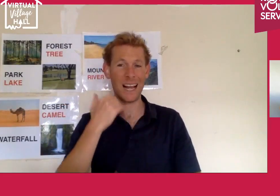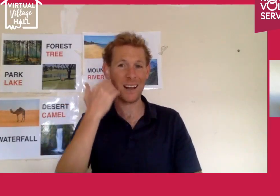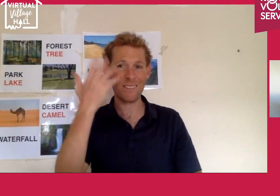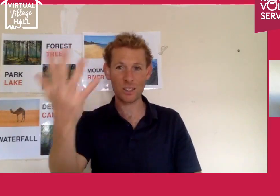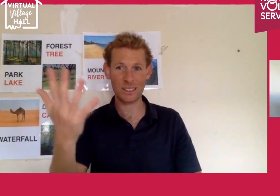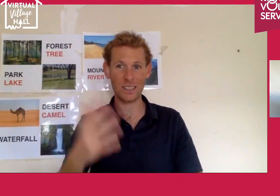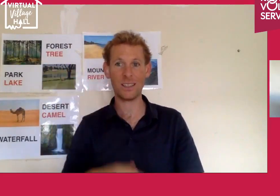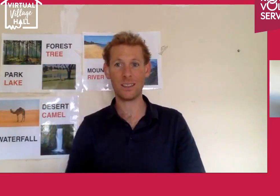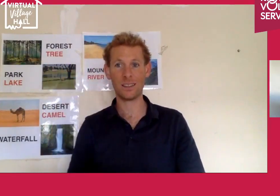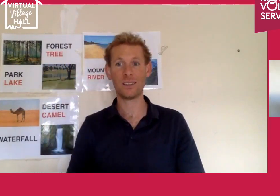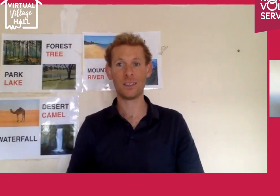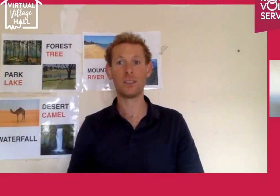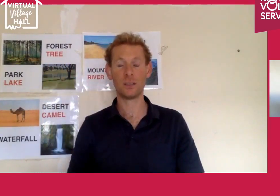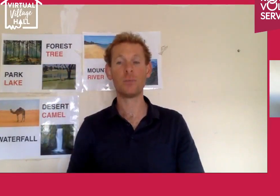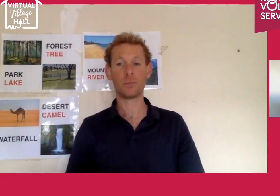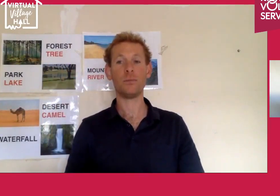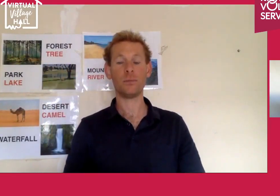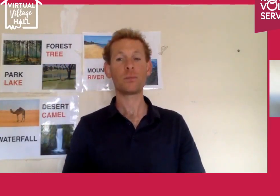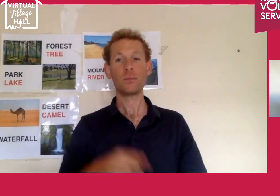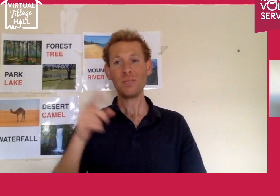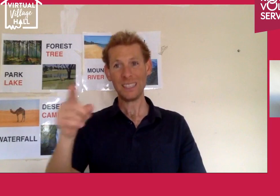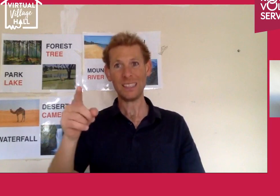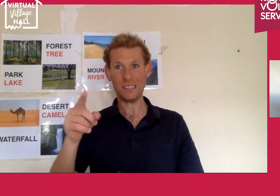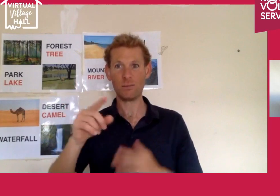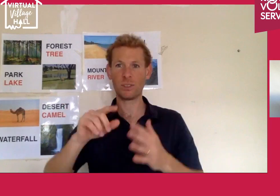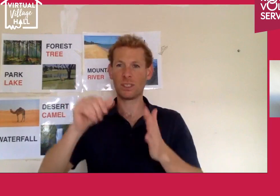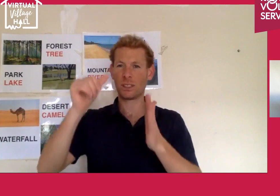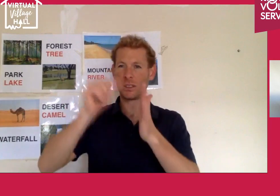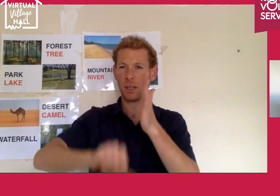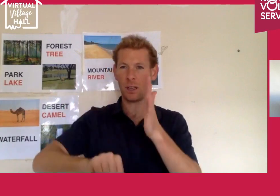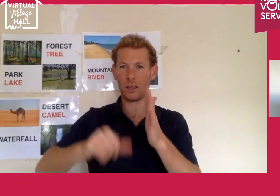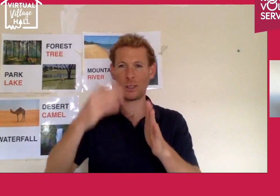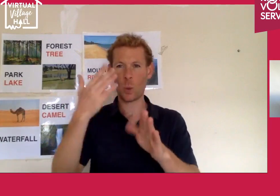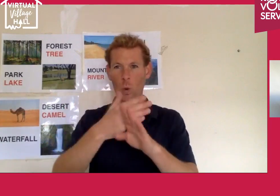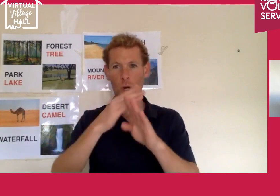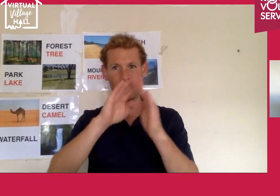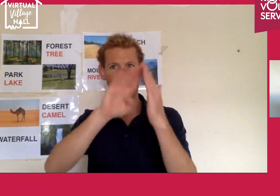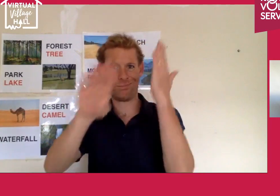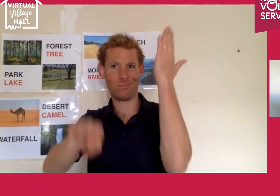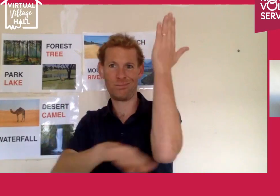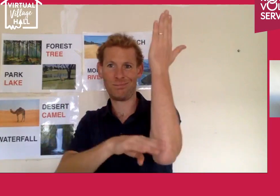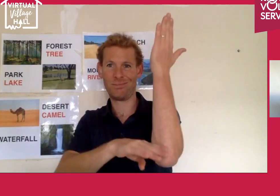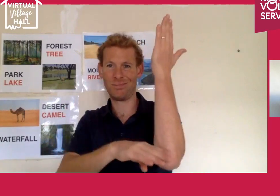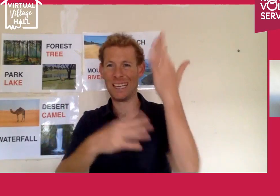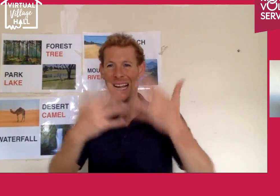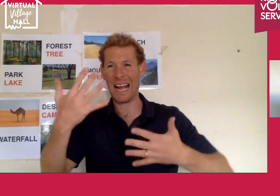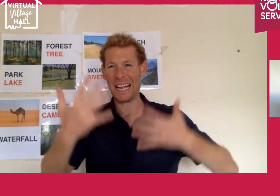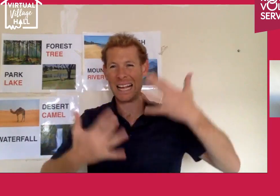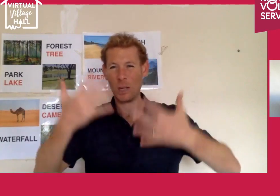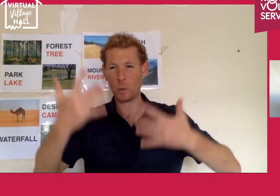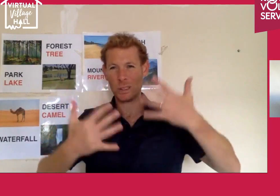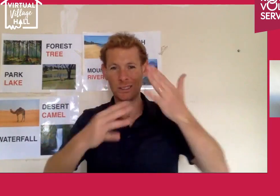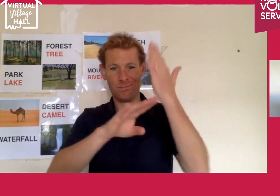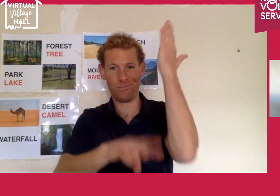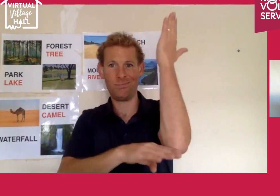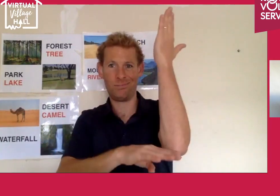he requires 2 interpreters to be with him constantly. And he started that work, you know, he